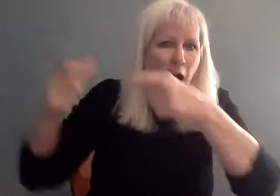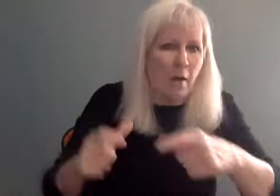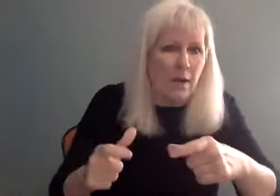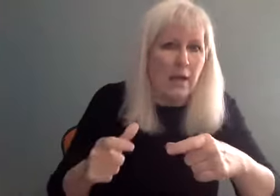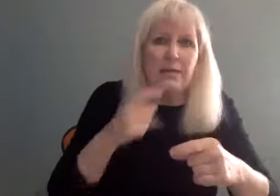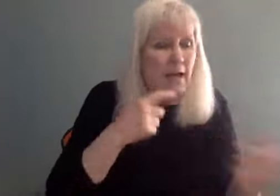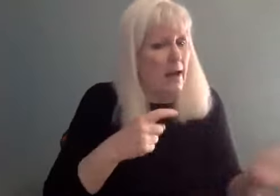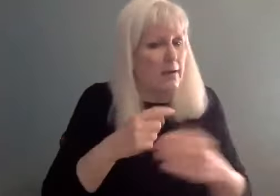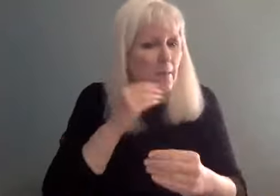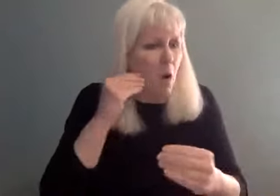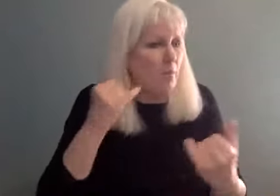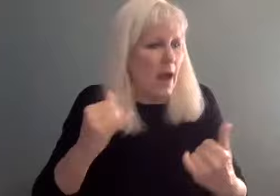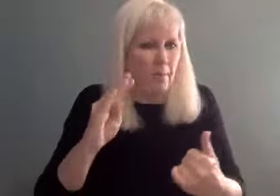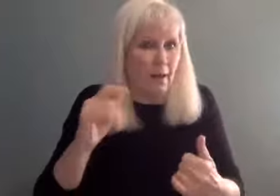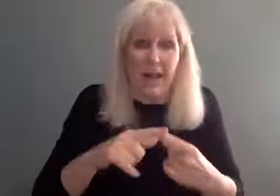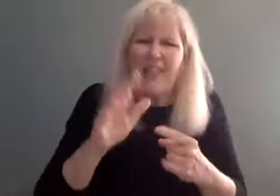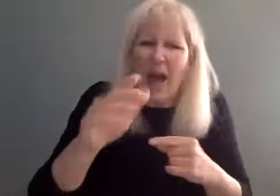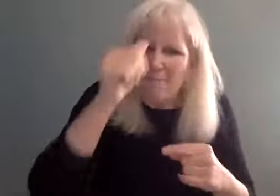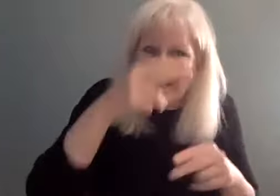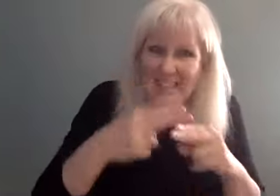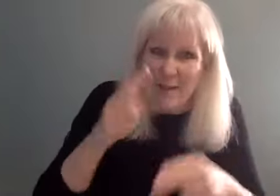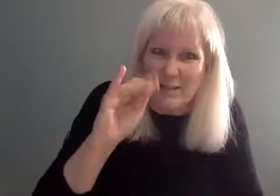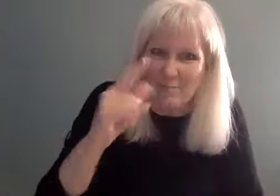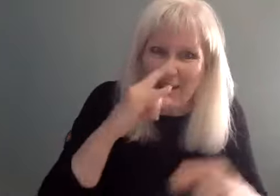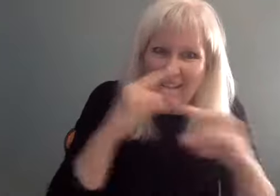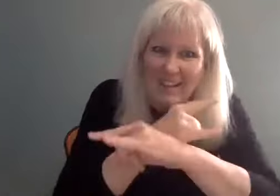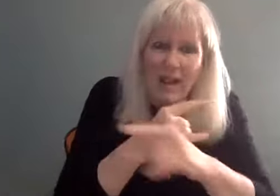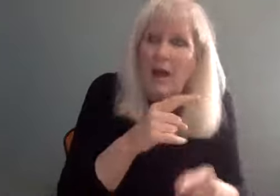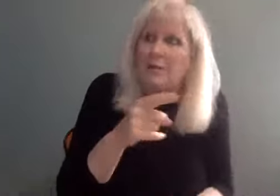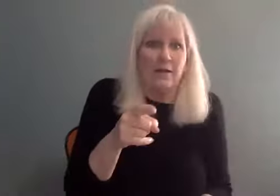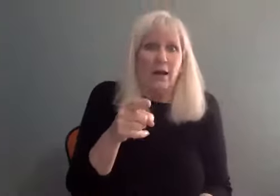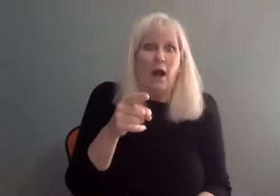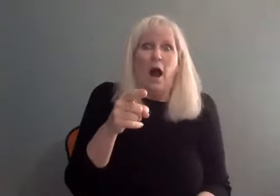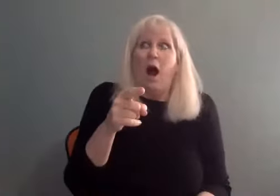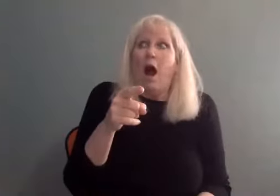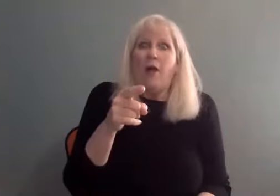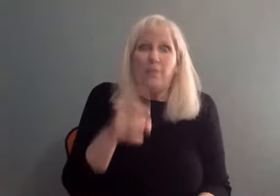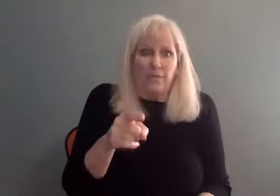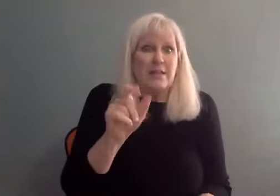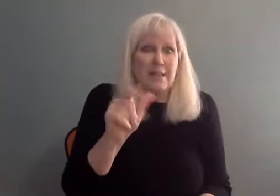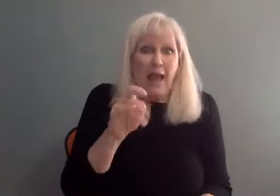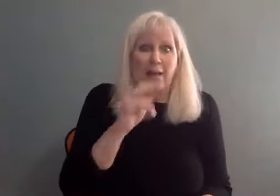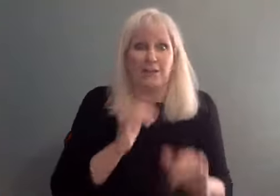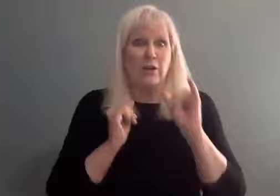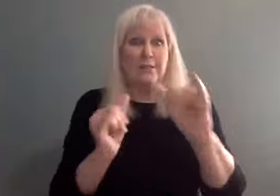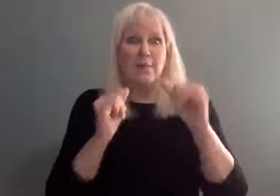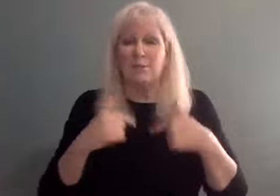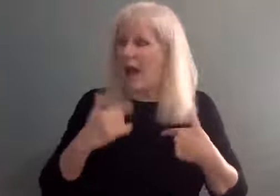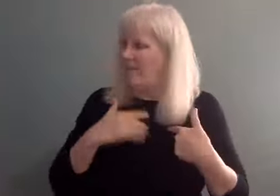was Bill. And I thought, oh my God, I found my spaceship people. And I was so happy looking at all of you, because you kind of look like